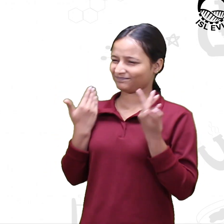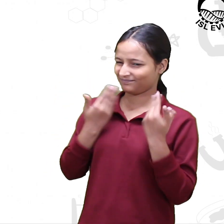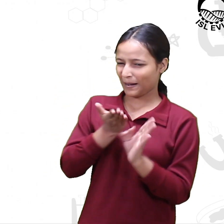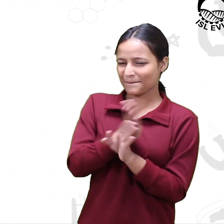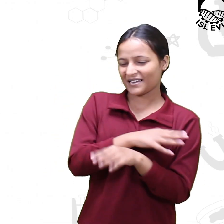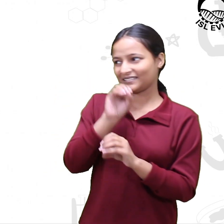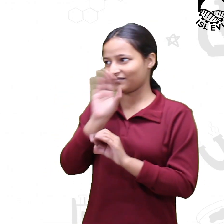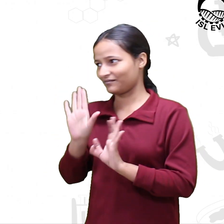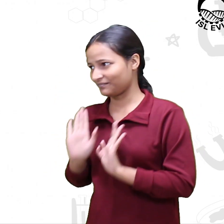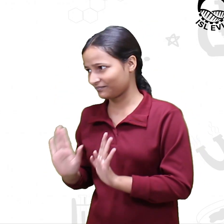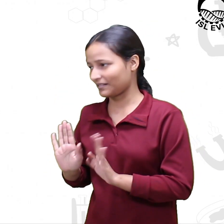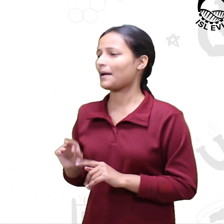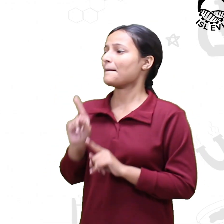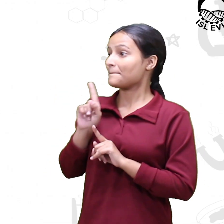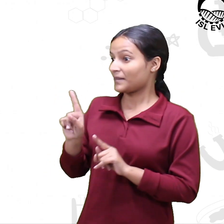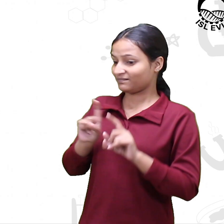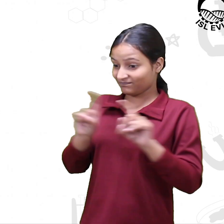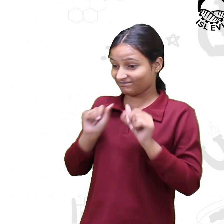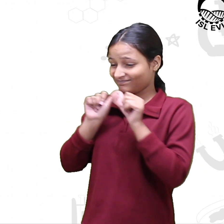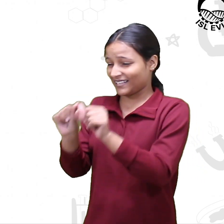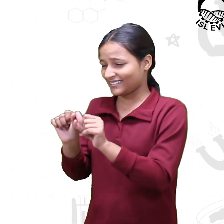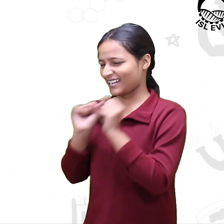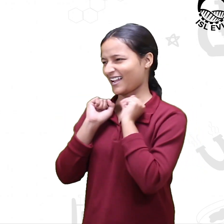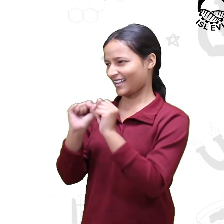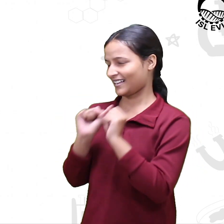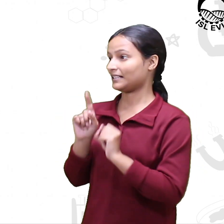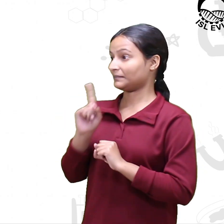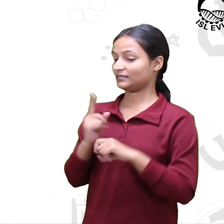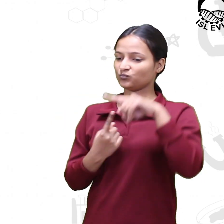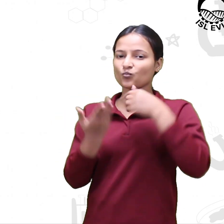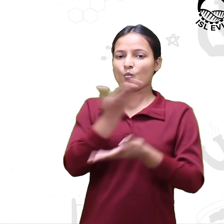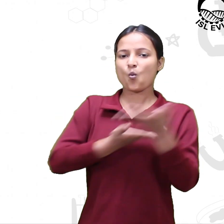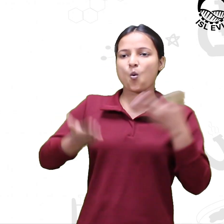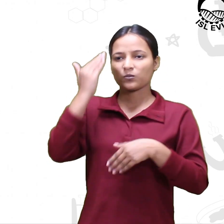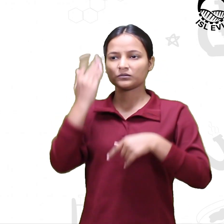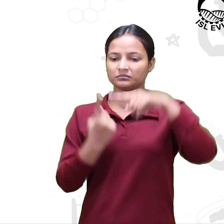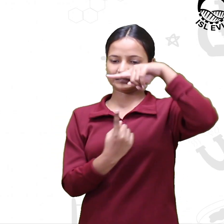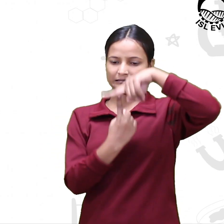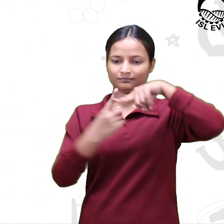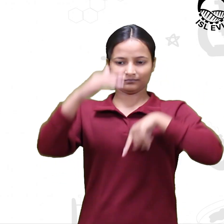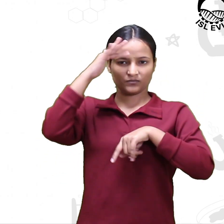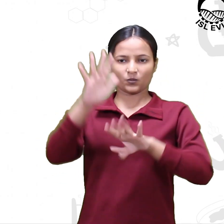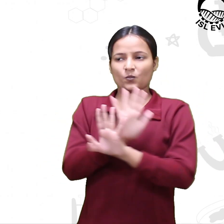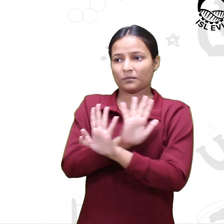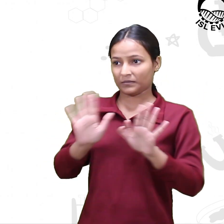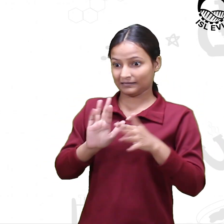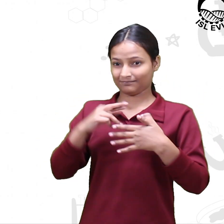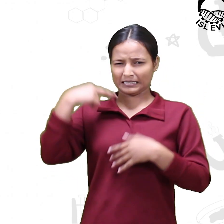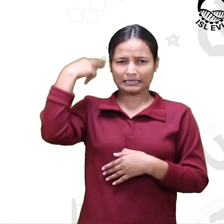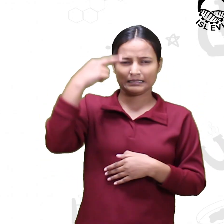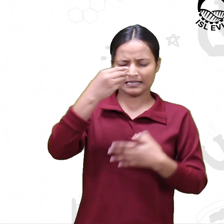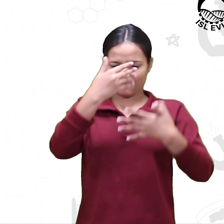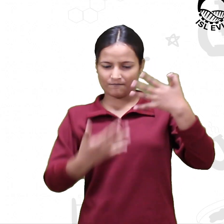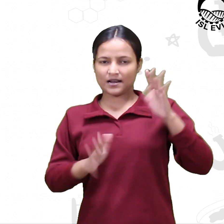to this. As I mentioned before, we only know of some speculative reasons. And for these reasons, we need to